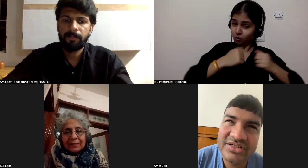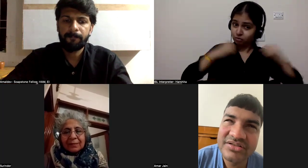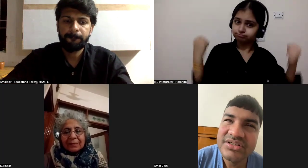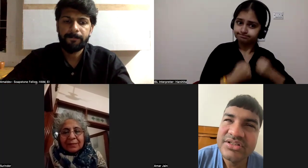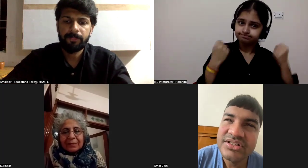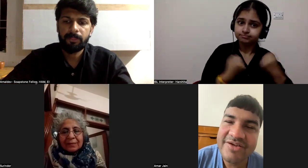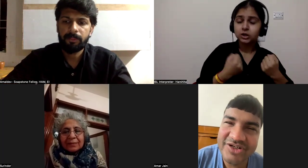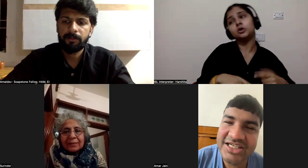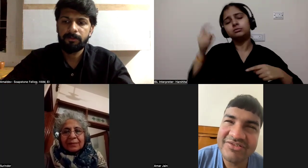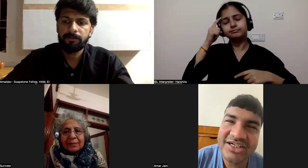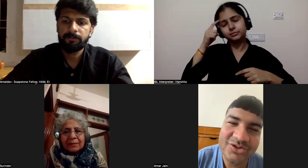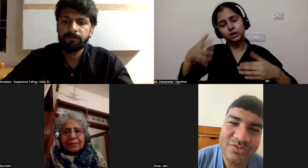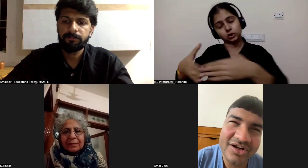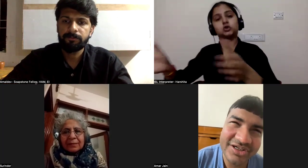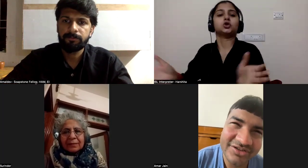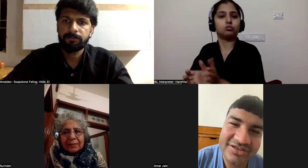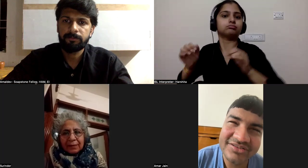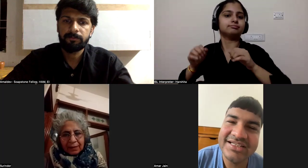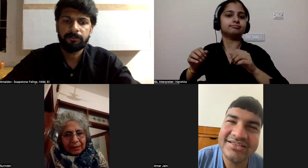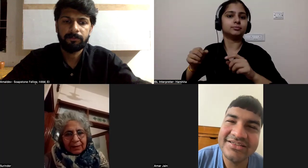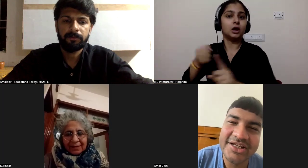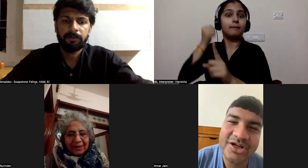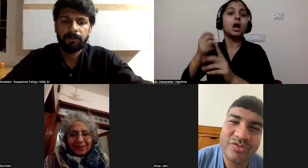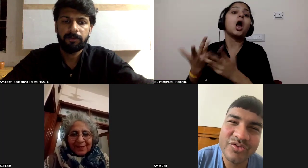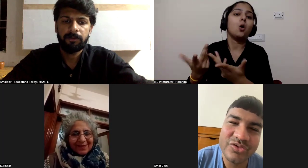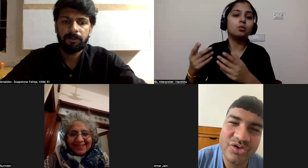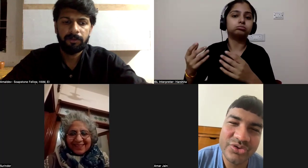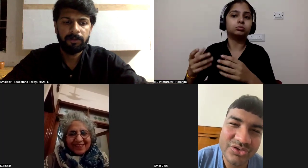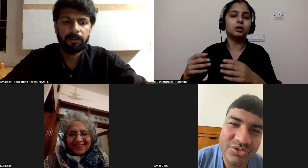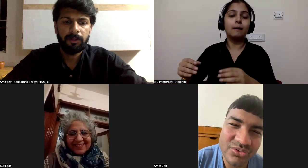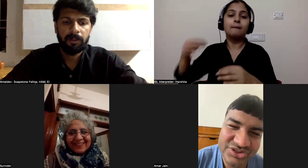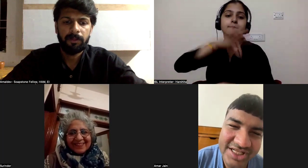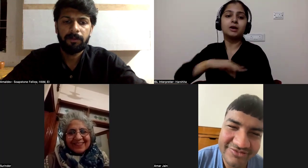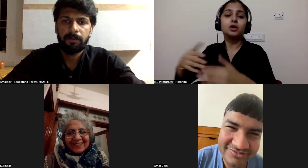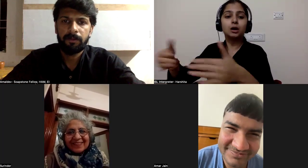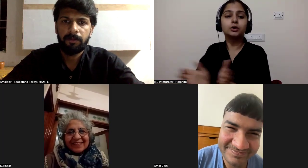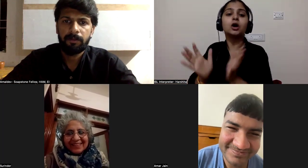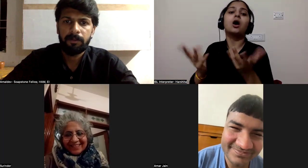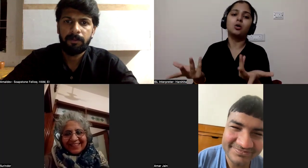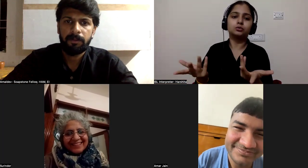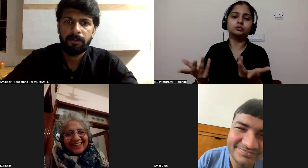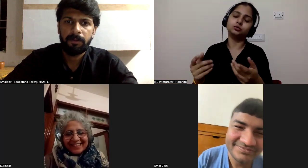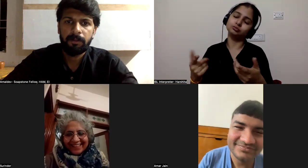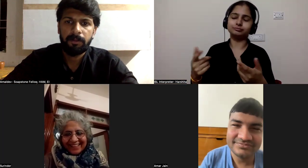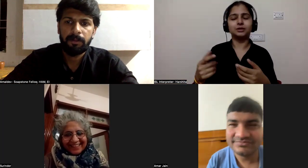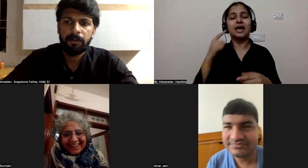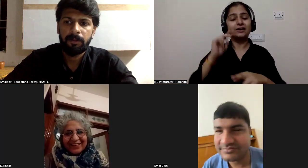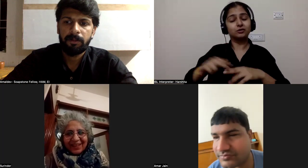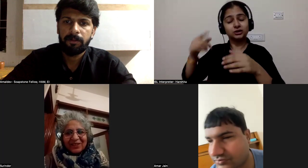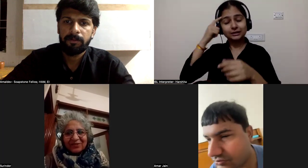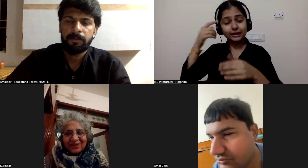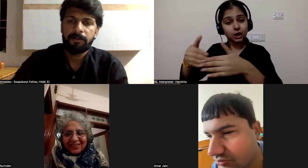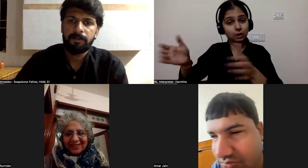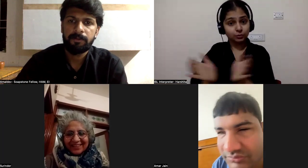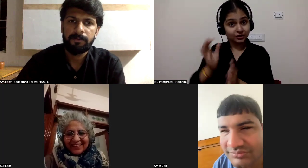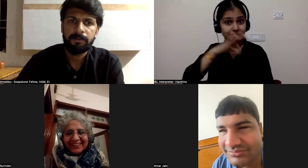resolve it definitely will take you far ahead than thinking of for your own self. Yes, I agree. Thank you.